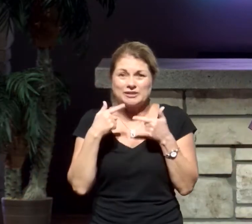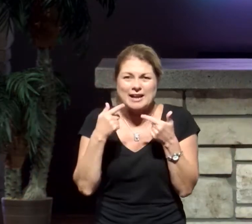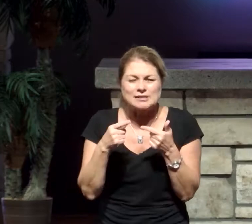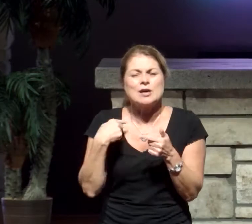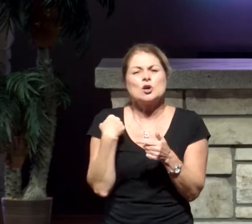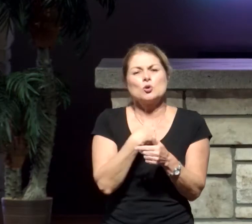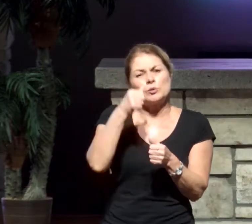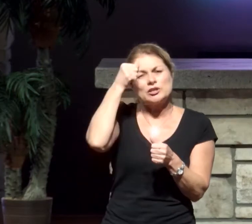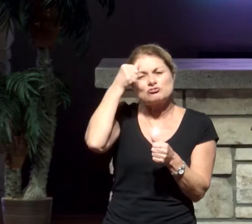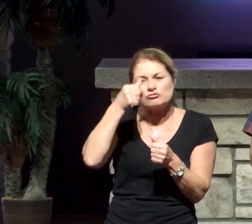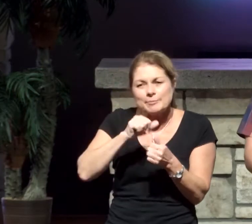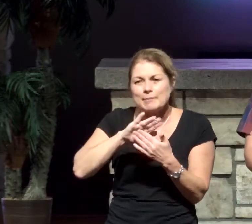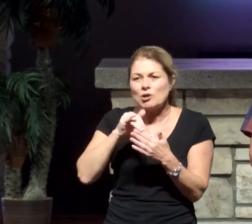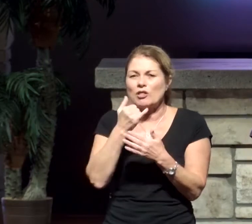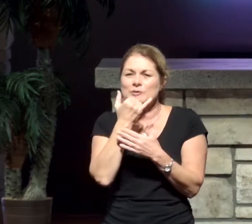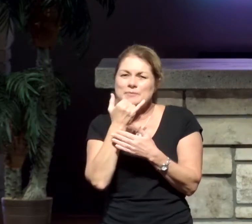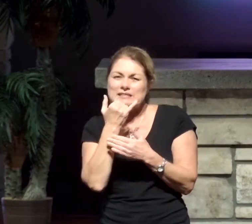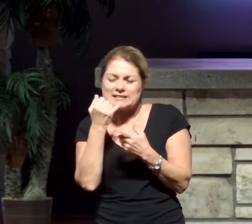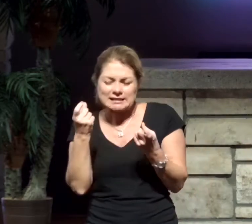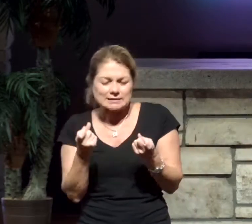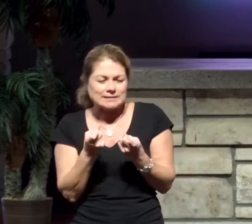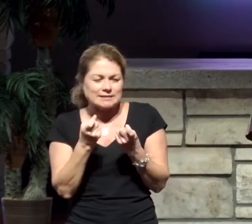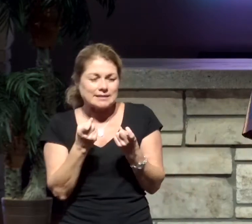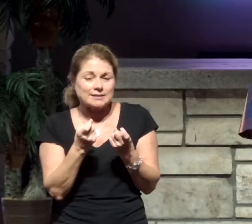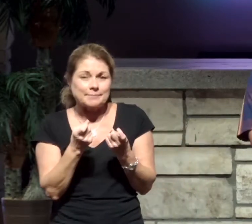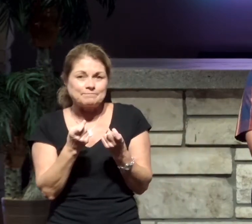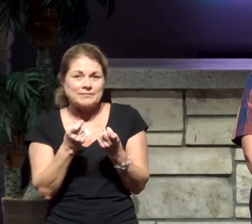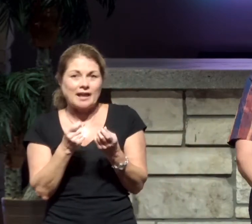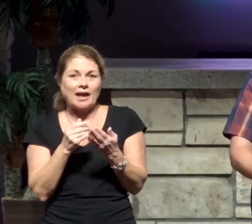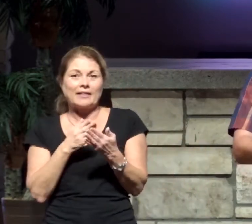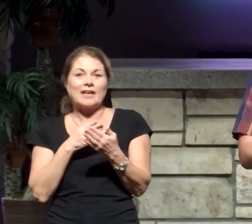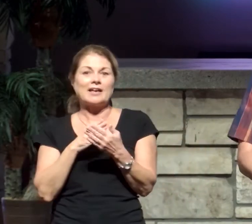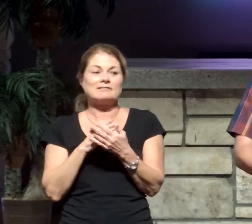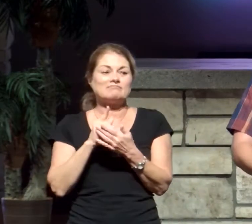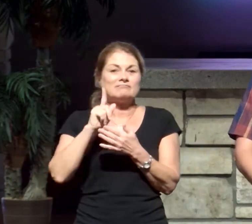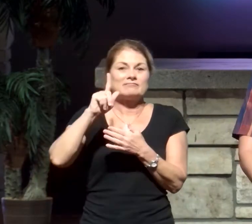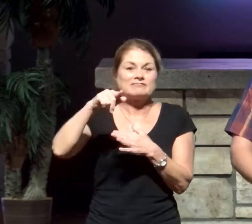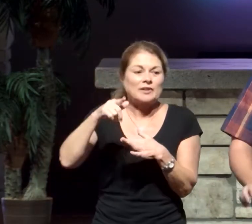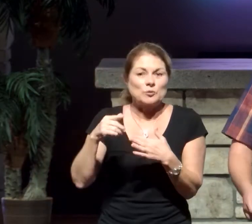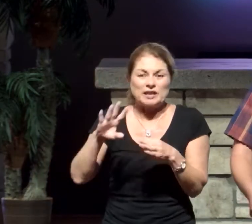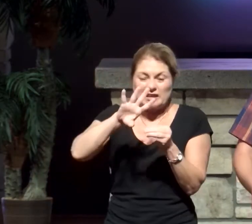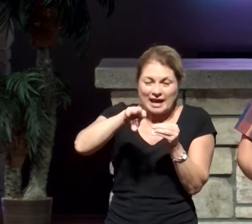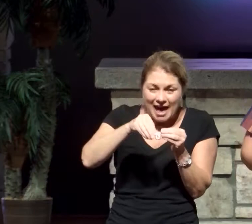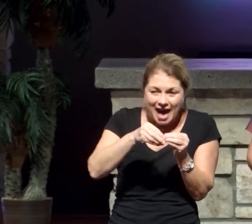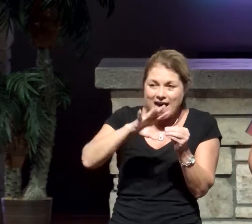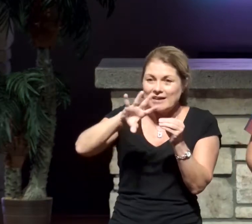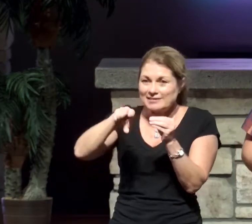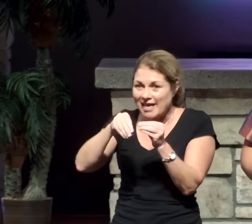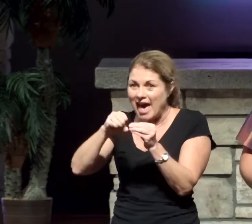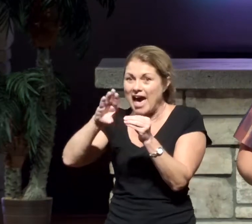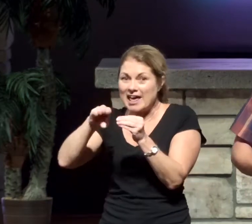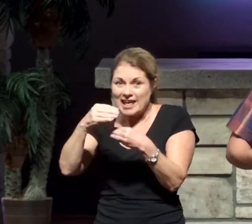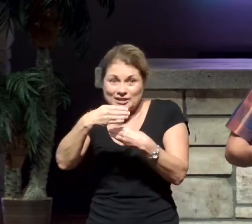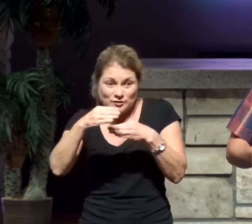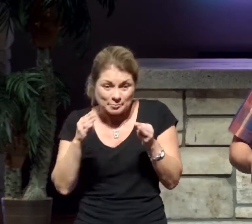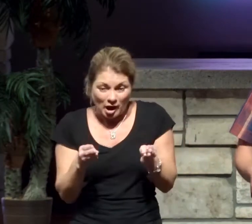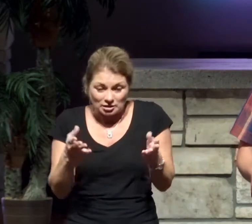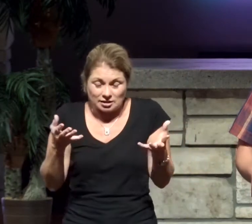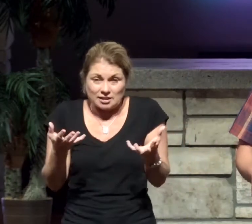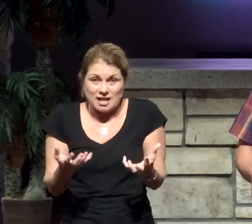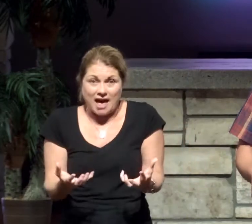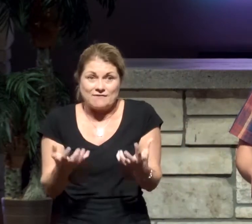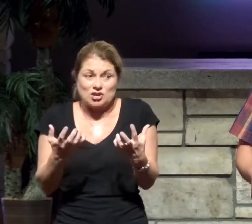of their mistakes and all of the wrongs. And over time, we continue to add and add and add to that box, and it gets heavier and heavier